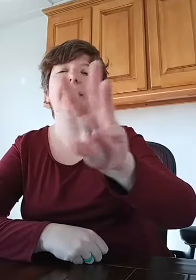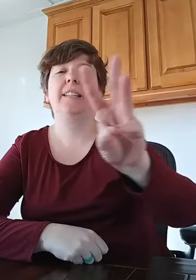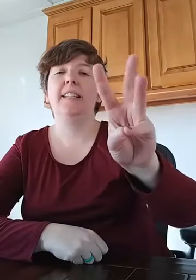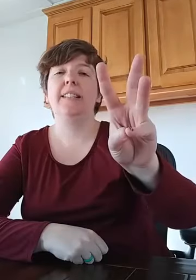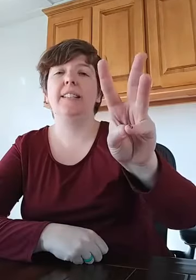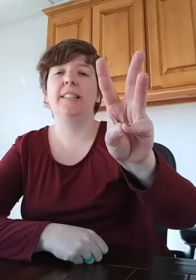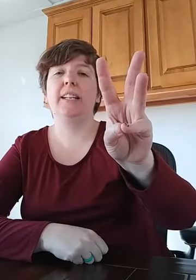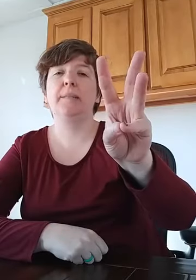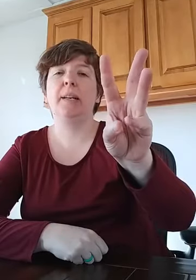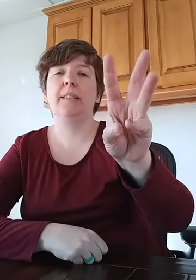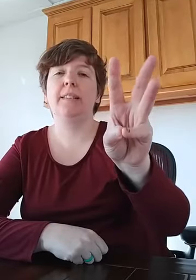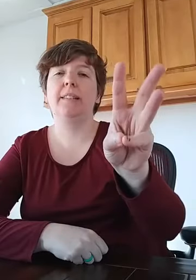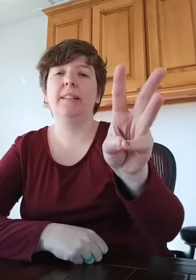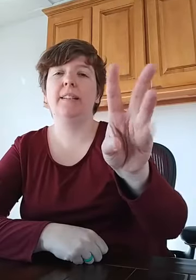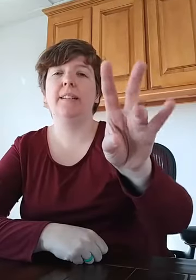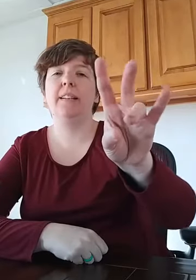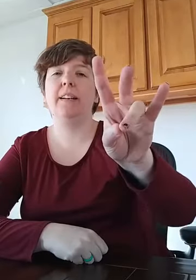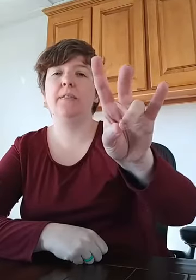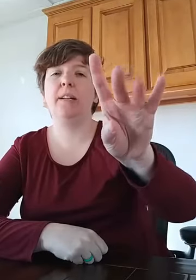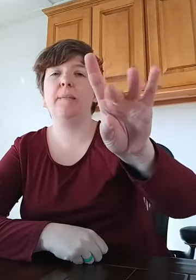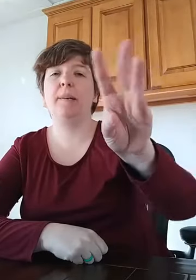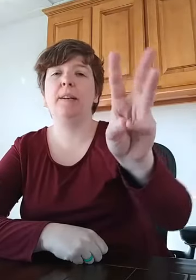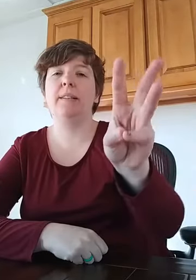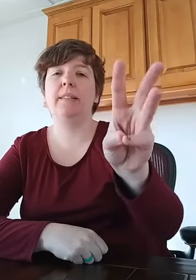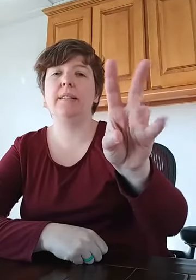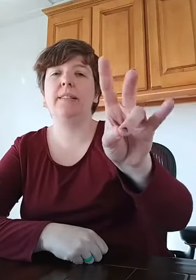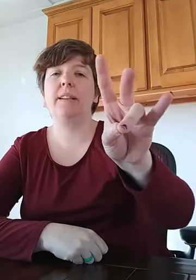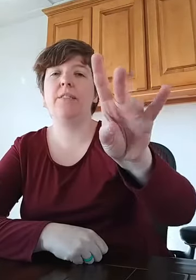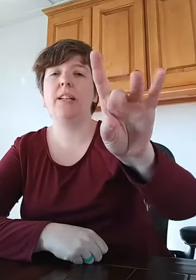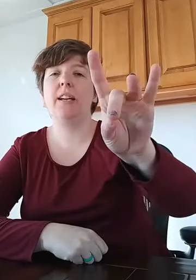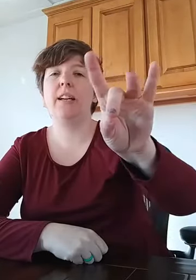and this is 6 because it goes up. 6, 7,